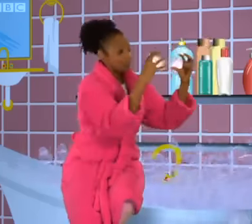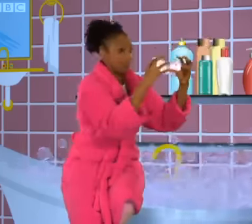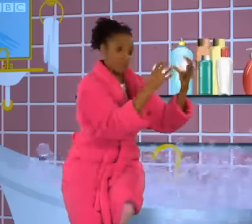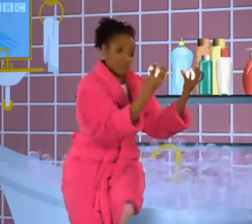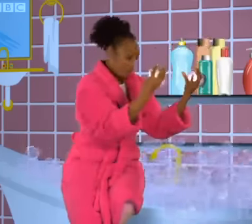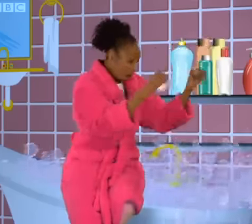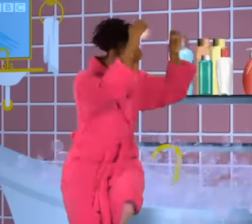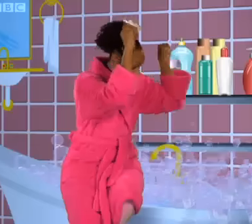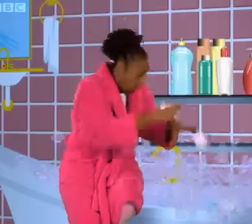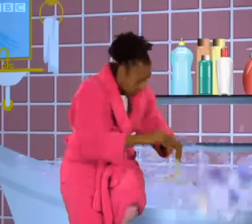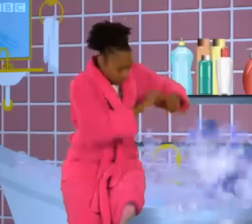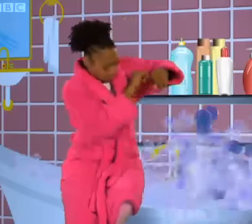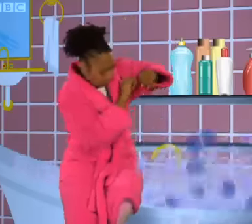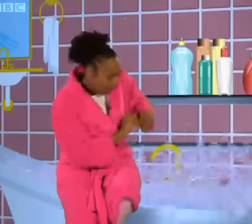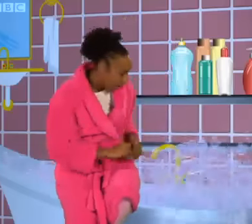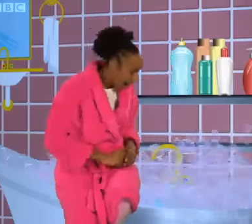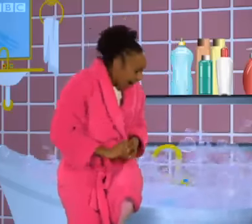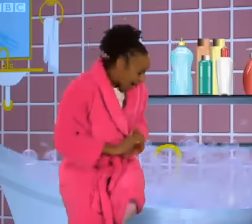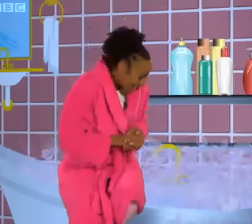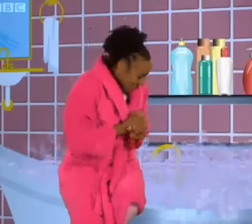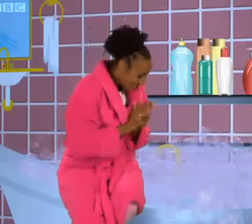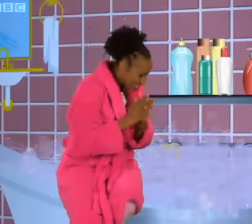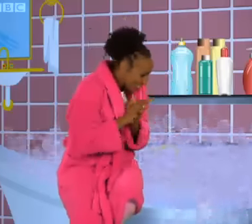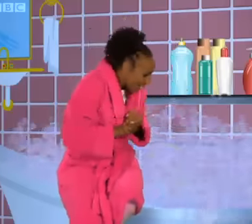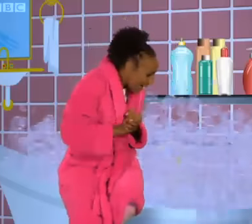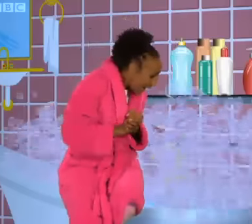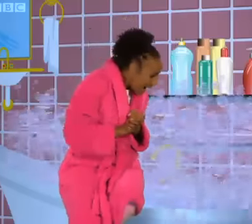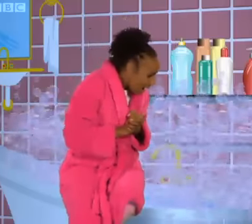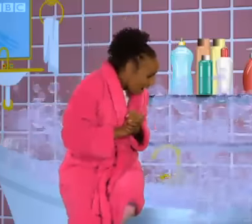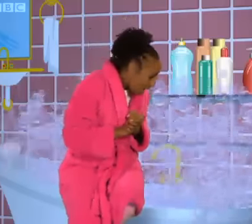And 2 broken bath bombs to finish my brew.